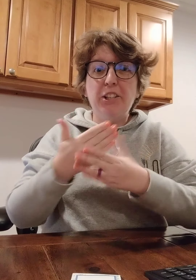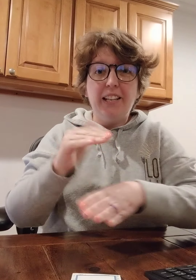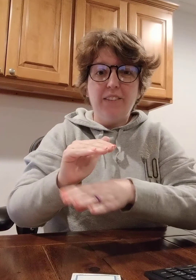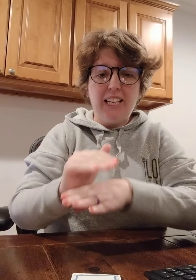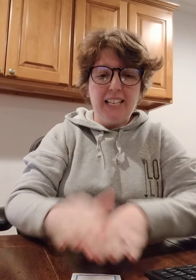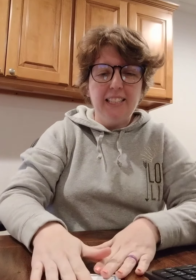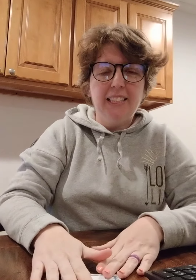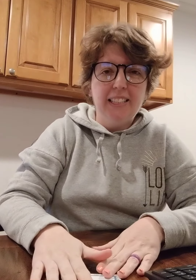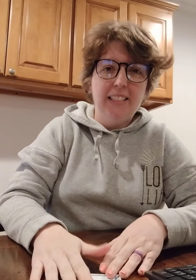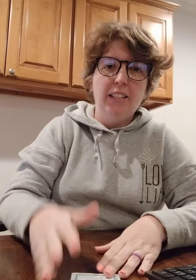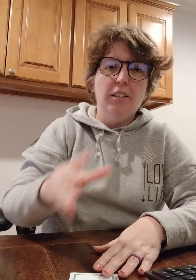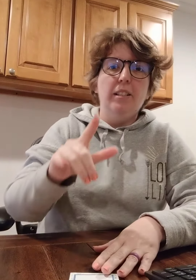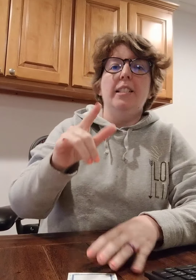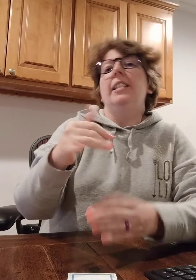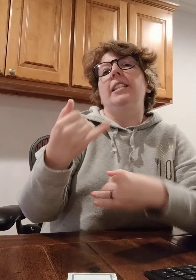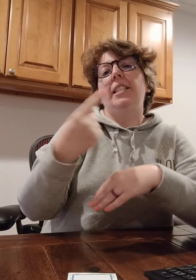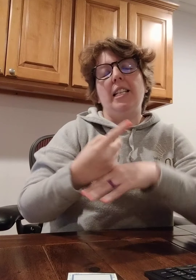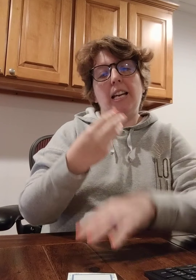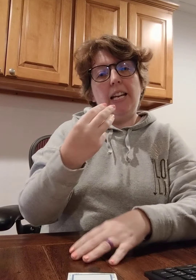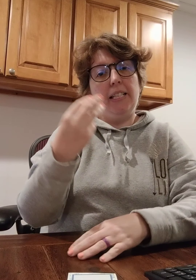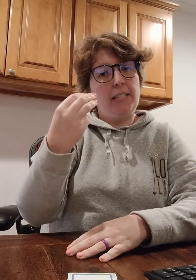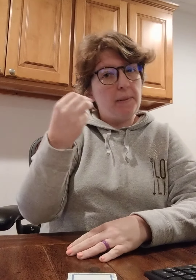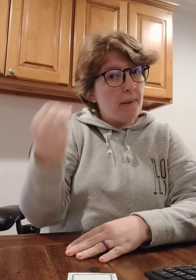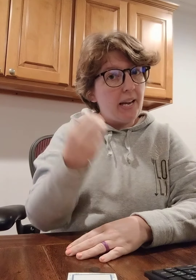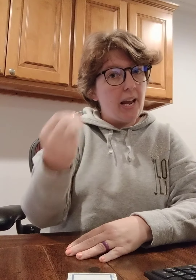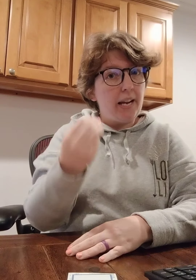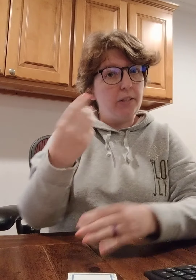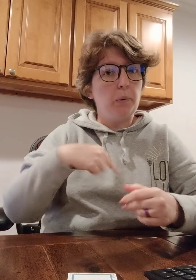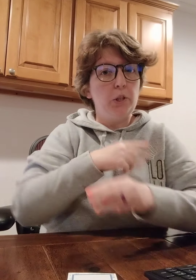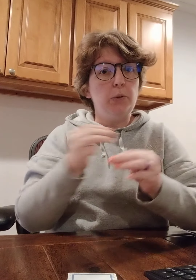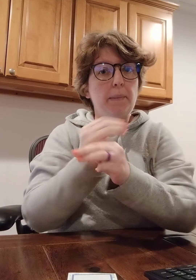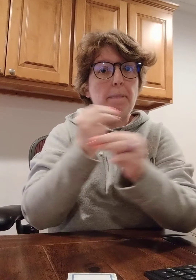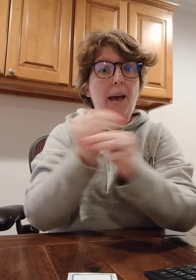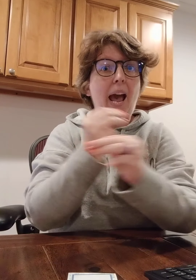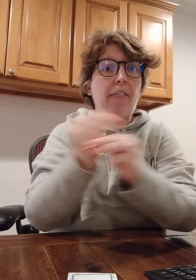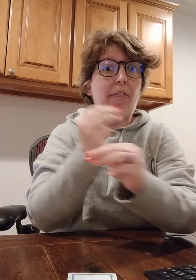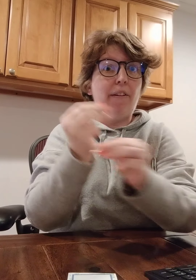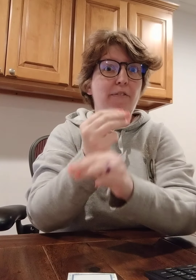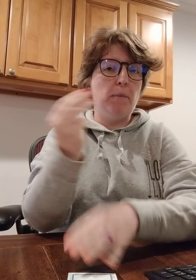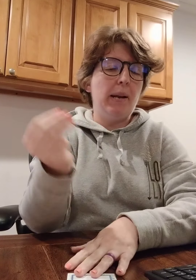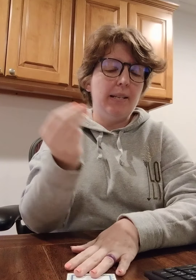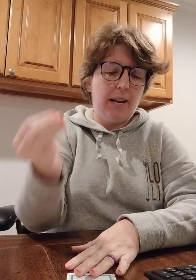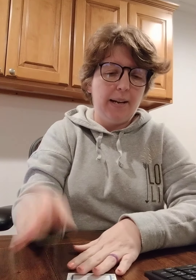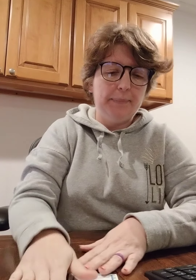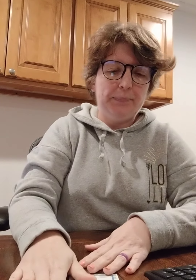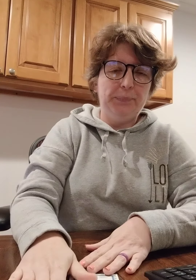Good evening. Today is Monday, so we're going to do some math for Monday.